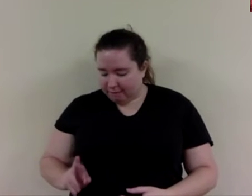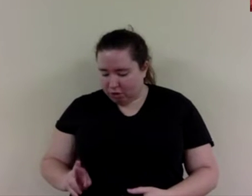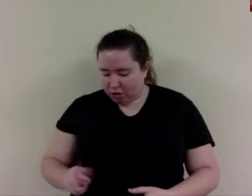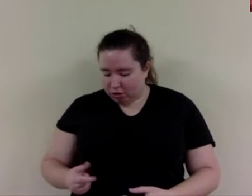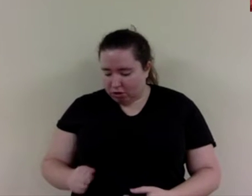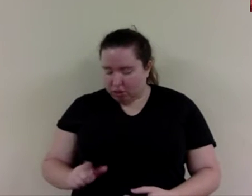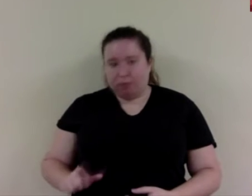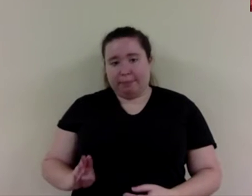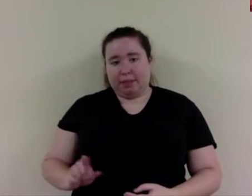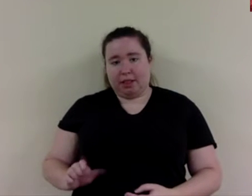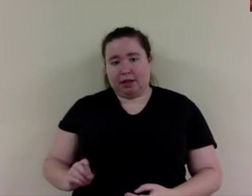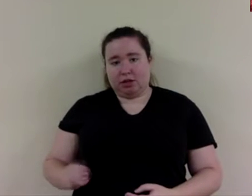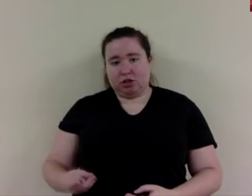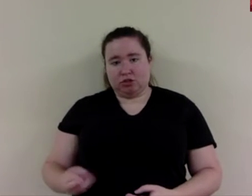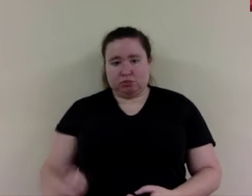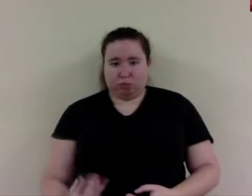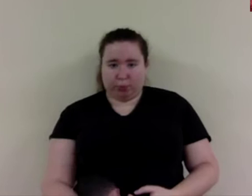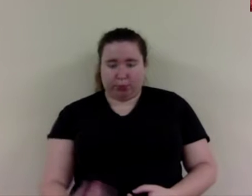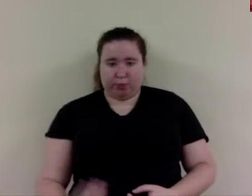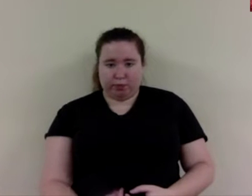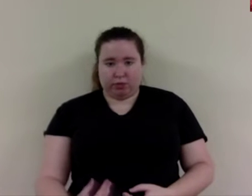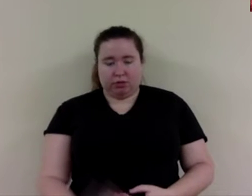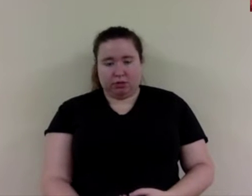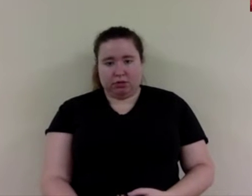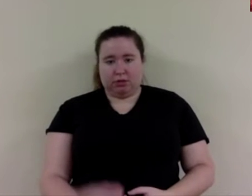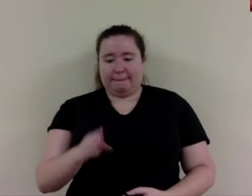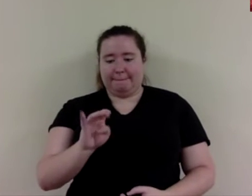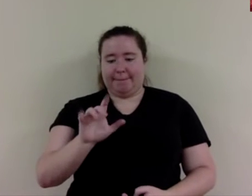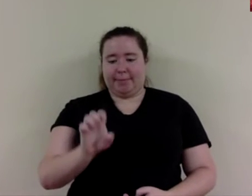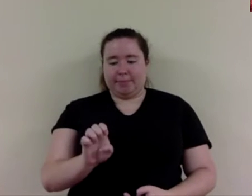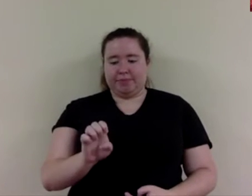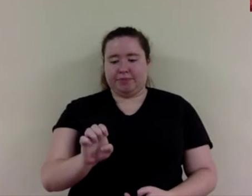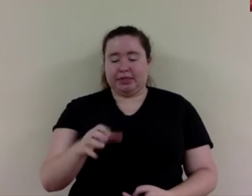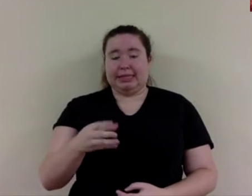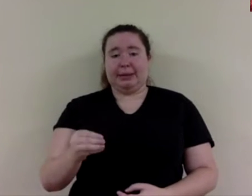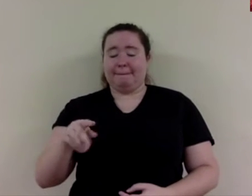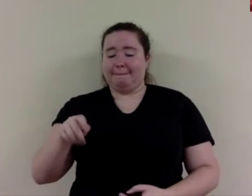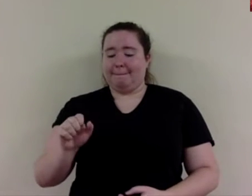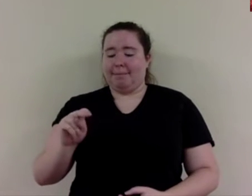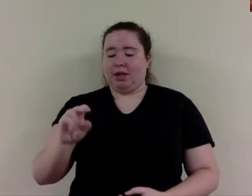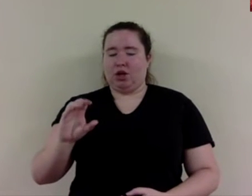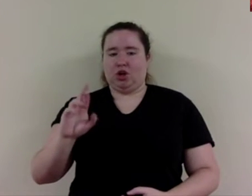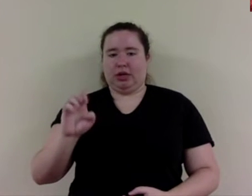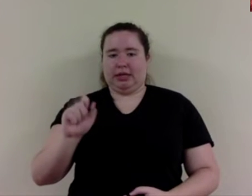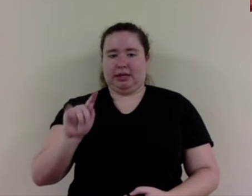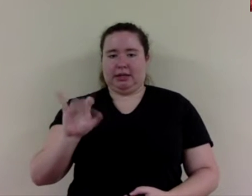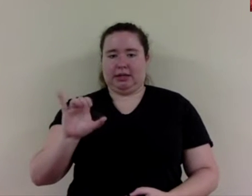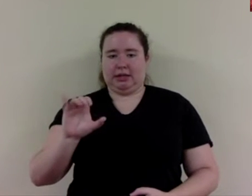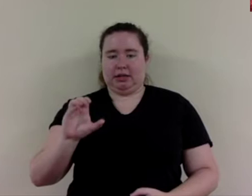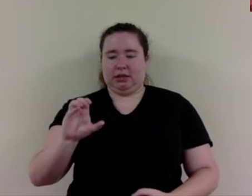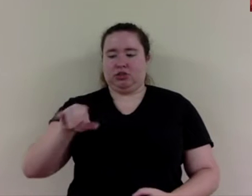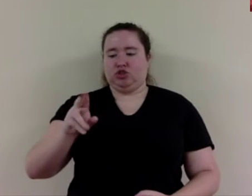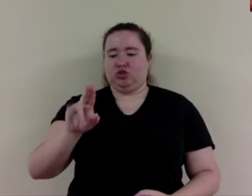a chemical called pancreatic juice through special ducts from the pancreas. The functions of the small intestine will be twofold.